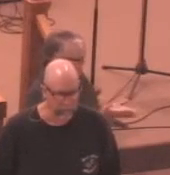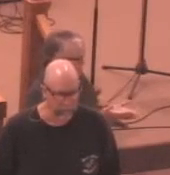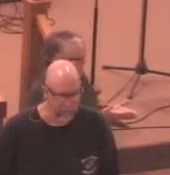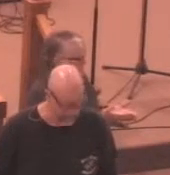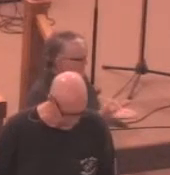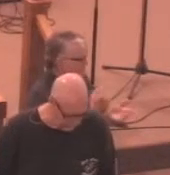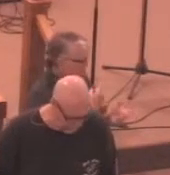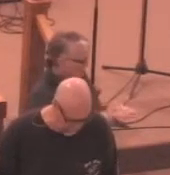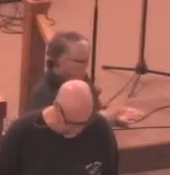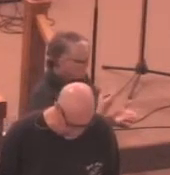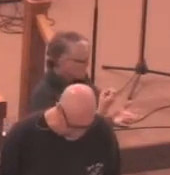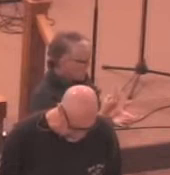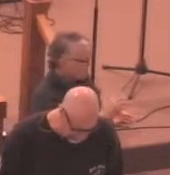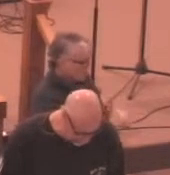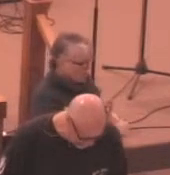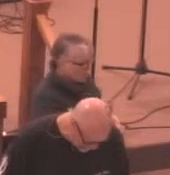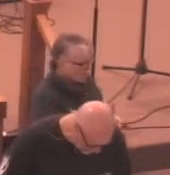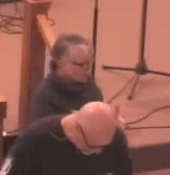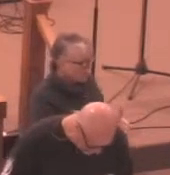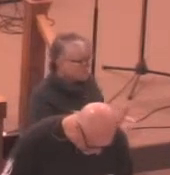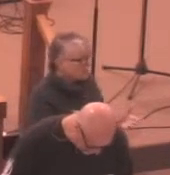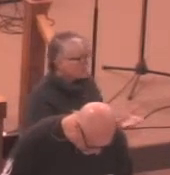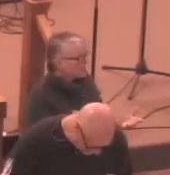on that before the night's over. We'll get you all offended.